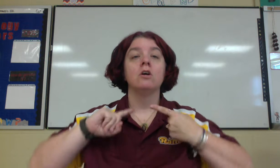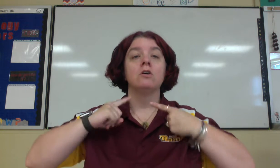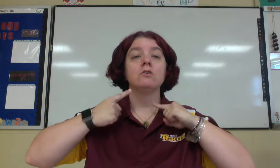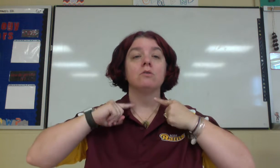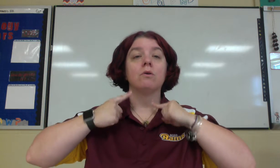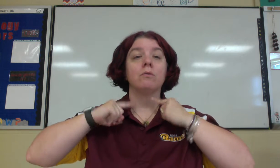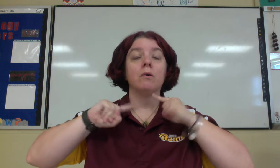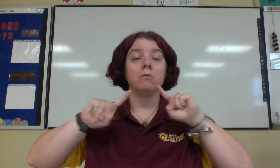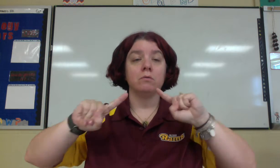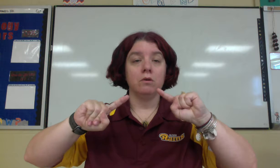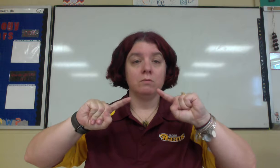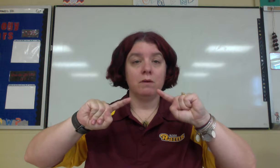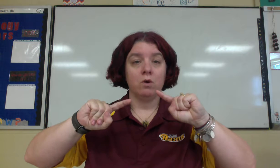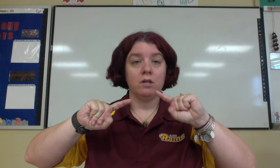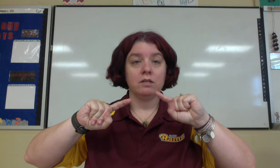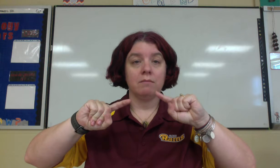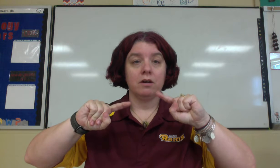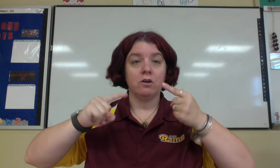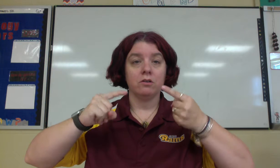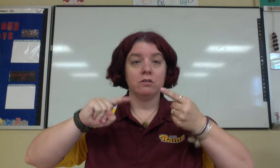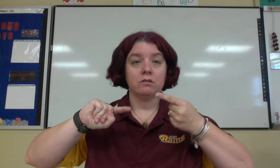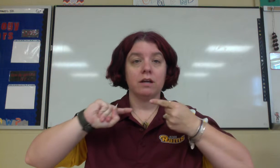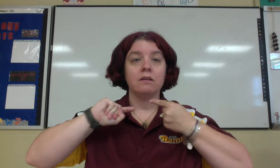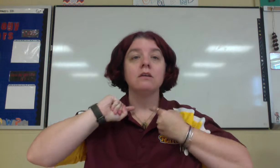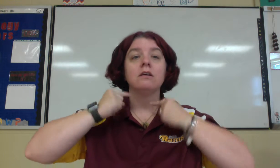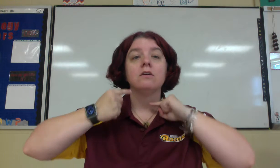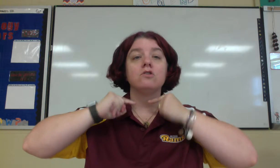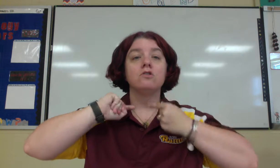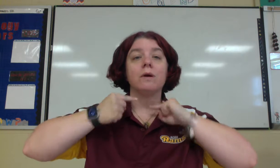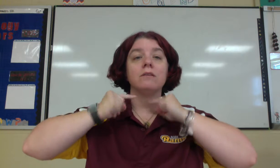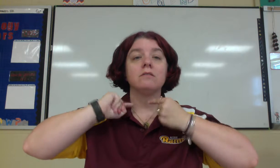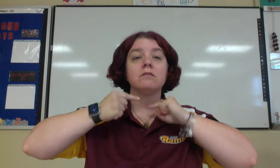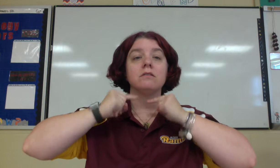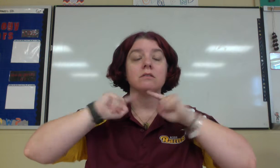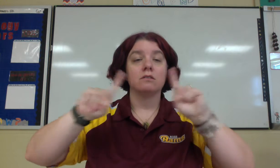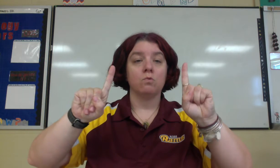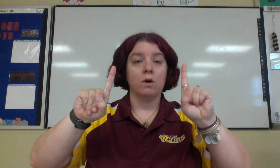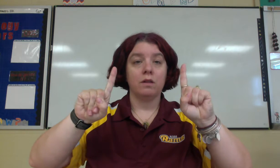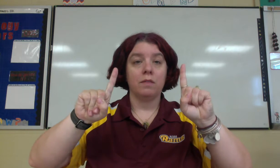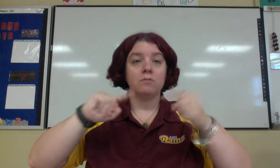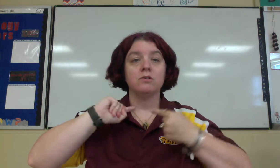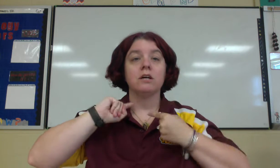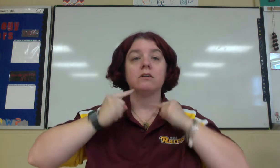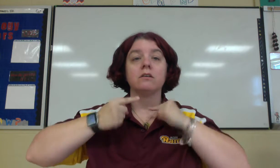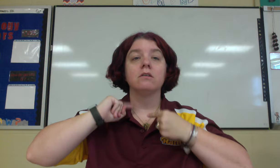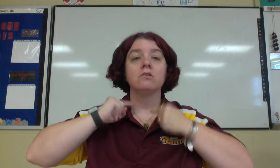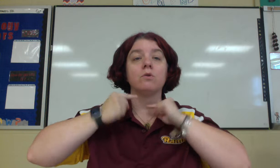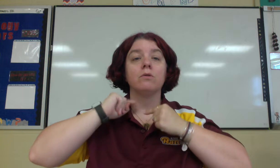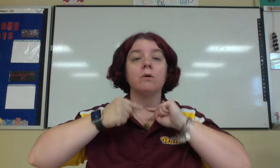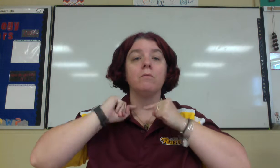sore throat notice my ones on my hurt okay twist it's a one the thumbs are tucked sore throat